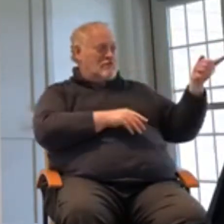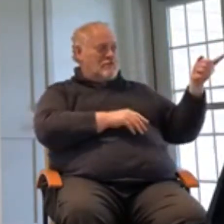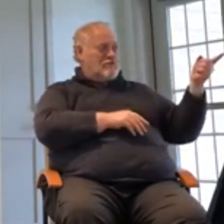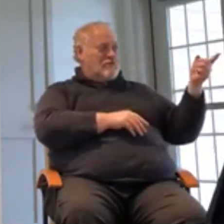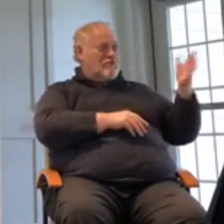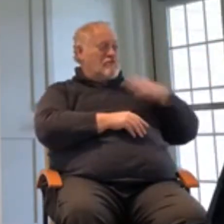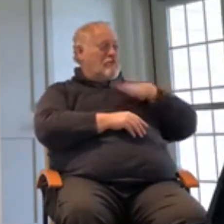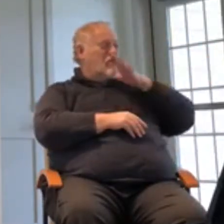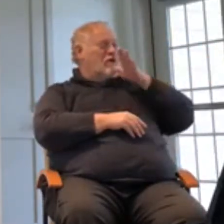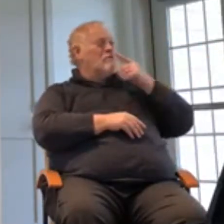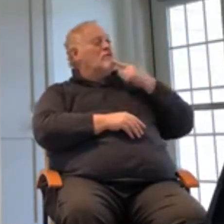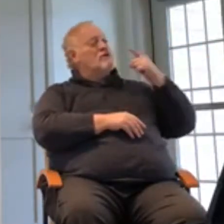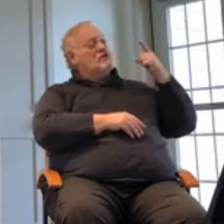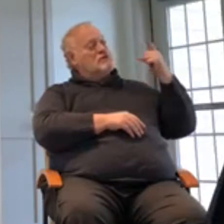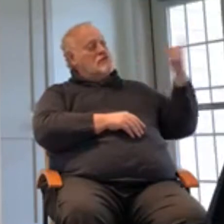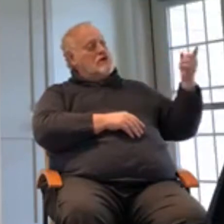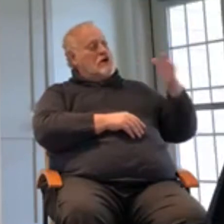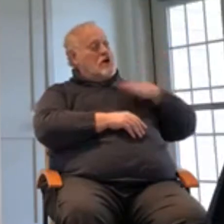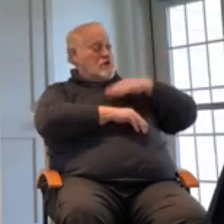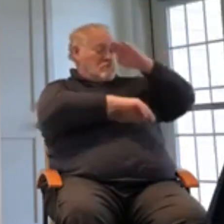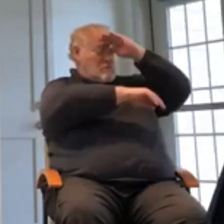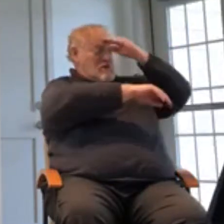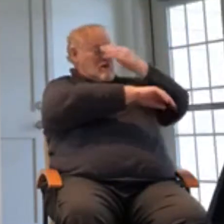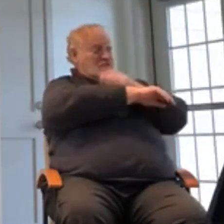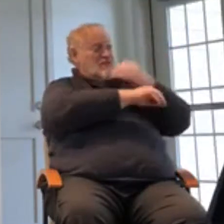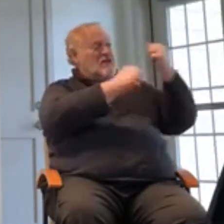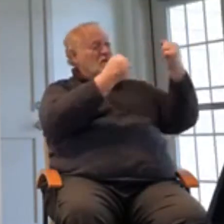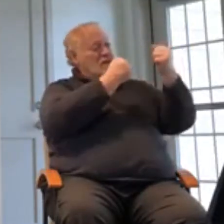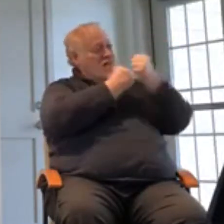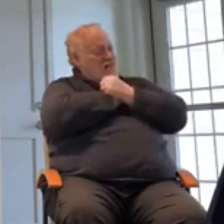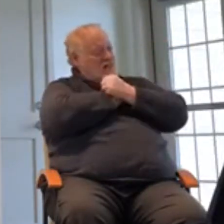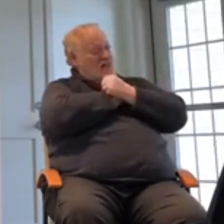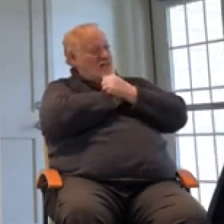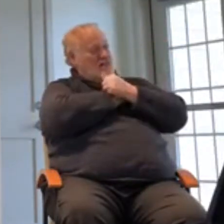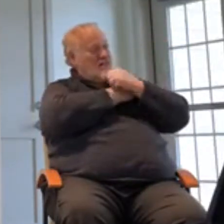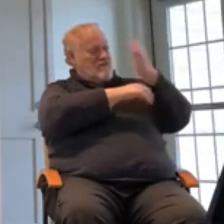My mom told him, my son loves sheep. So